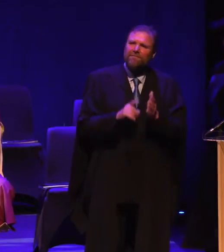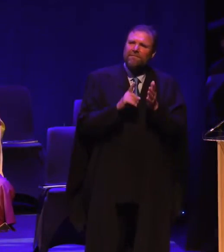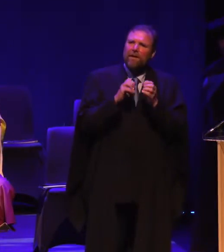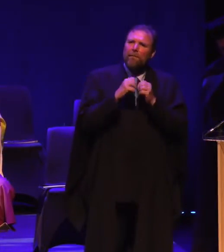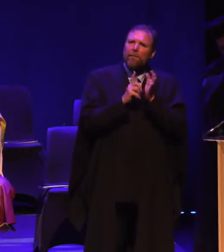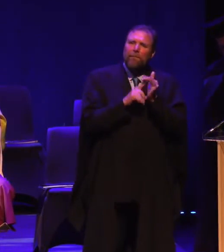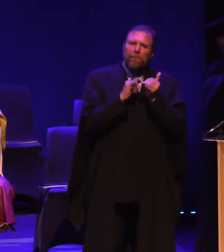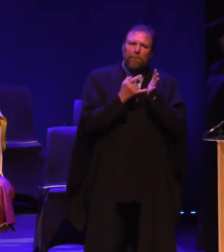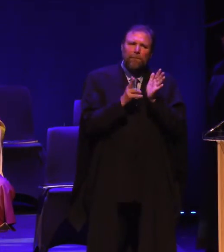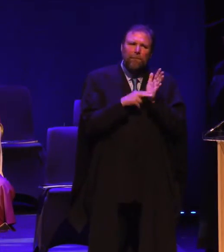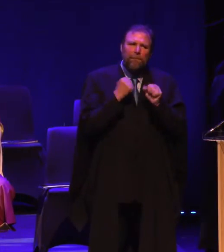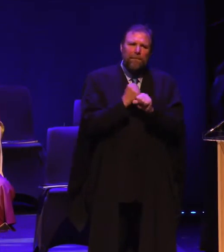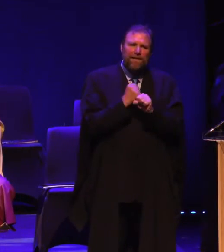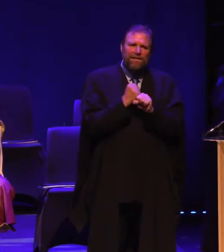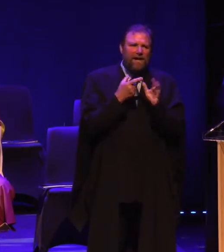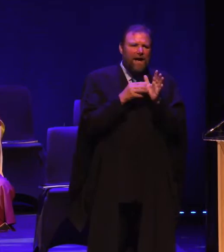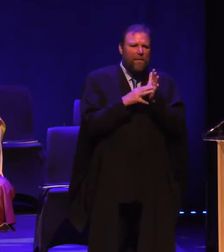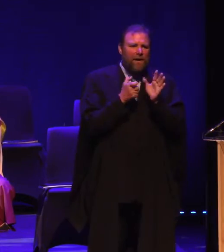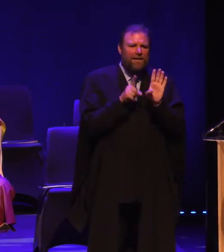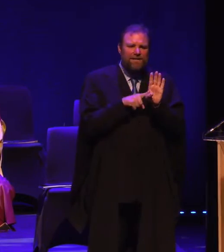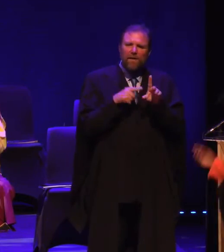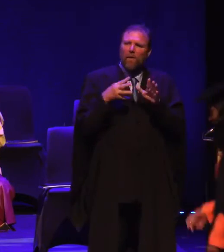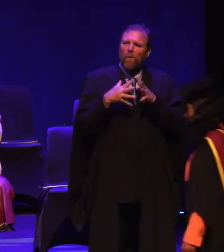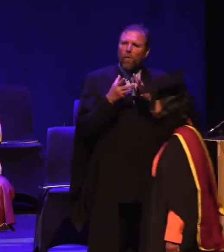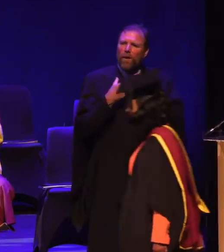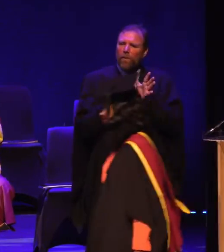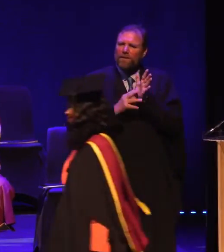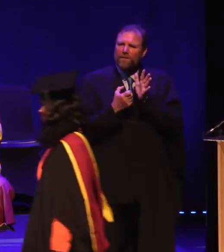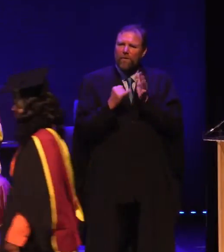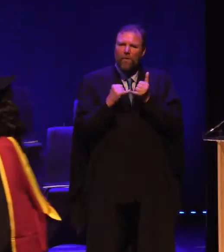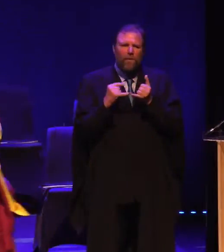Blessing Ayamide Oladosu.